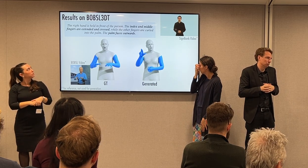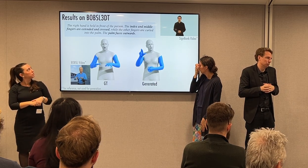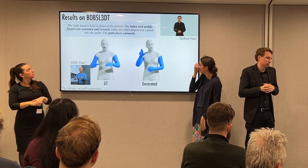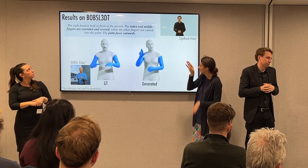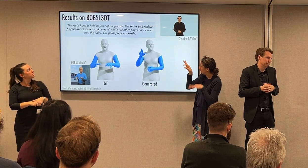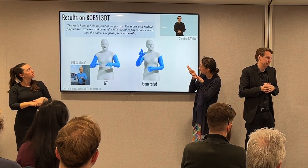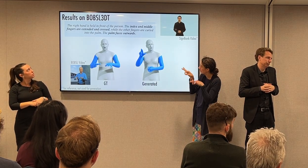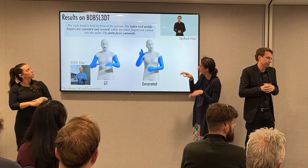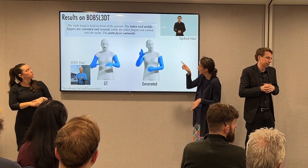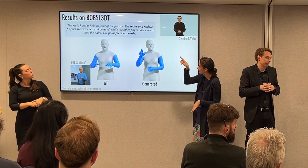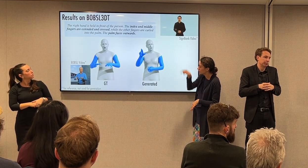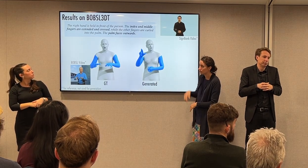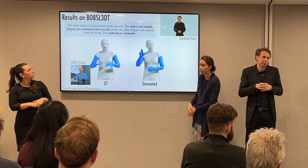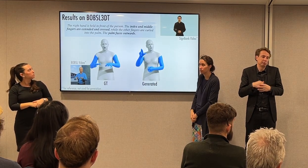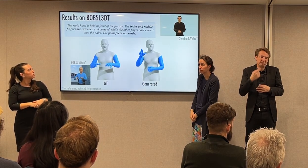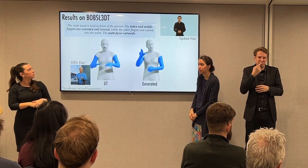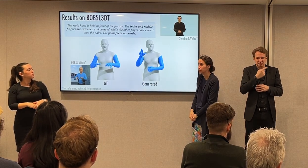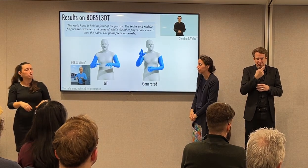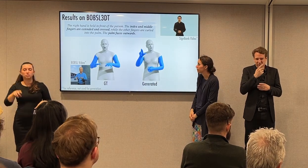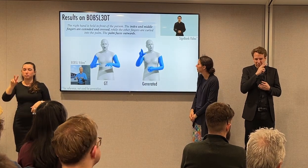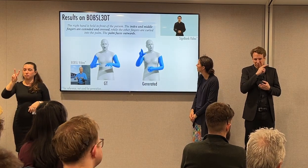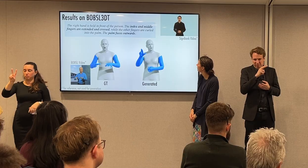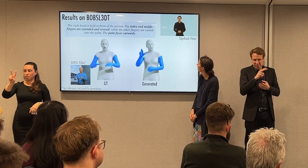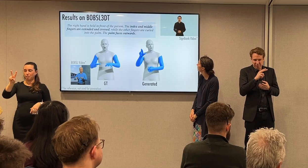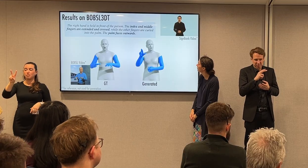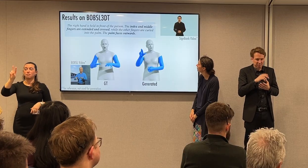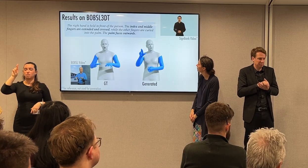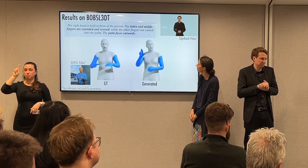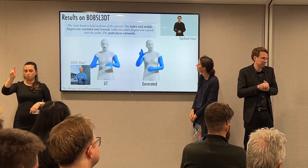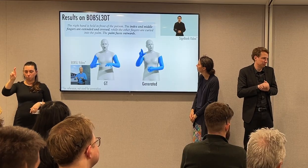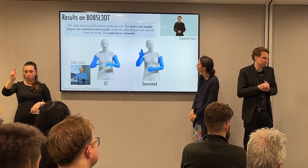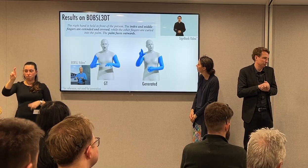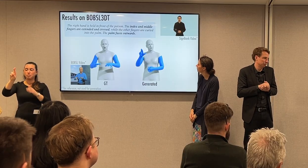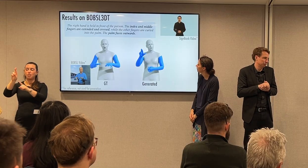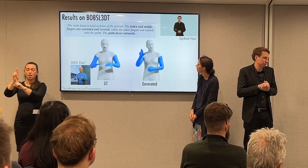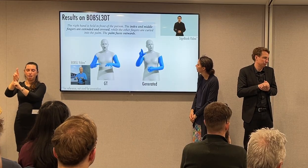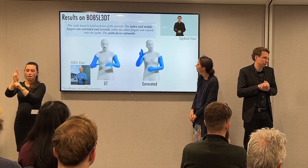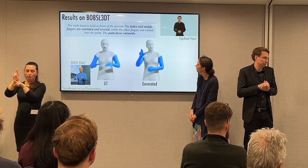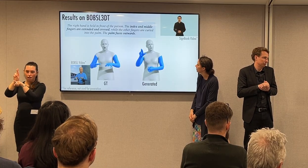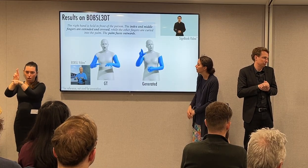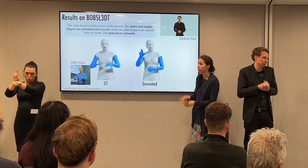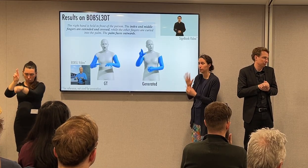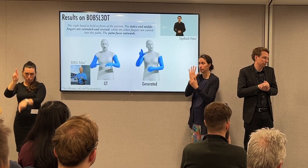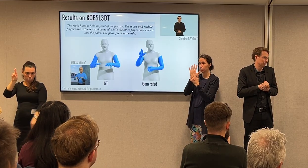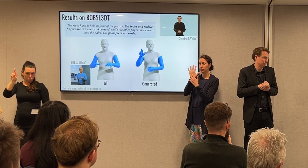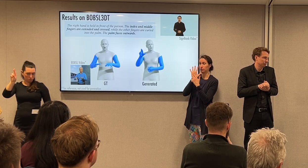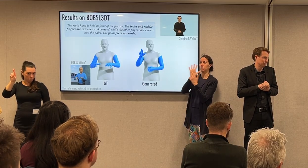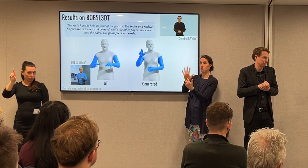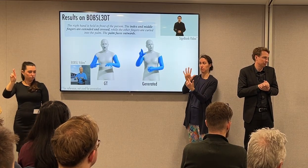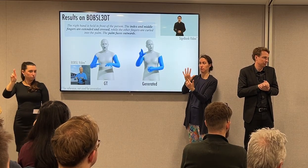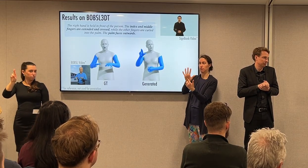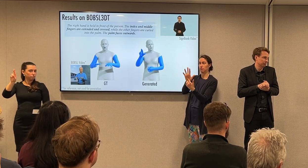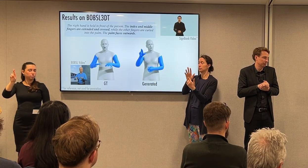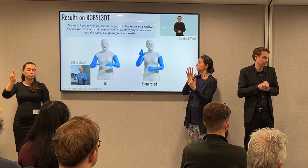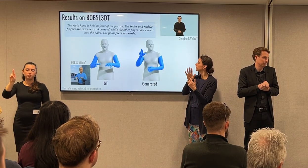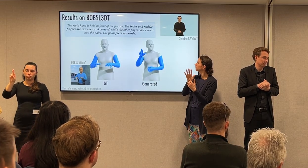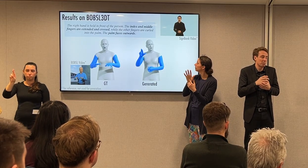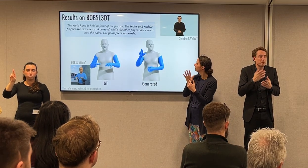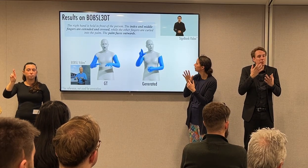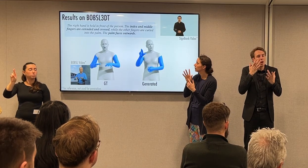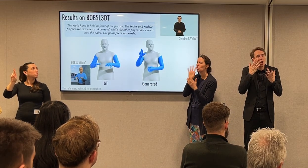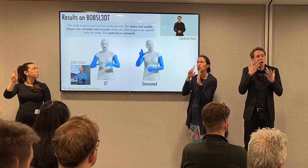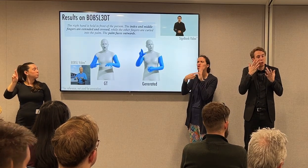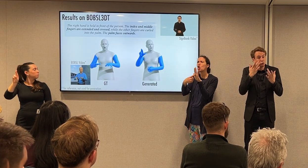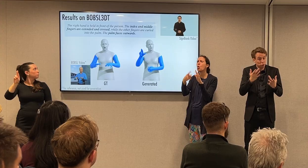extended and crossed, and that the palm faces outward. And so I'm going to show first the